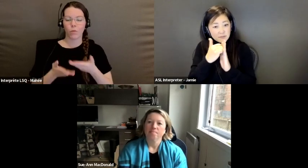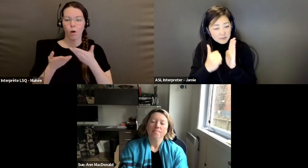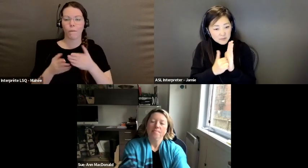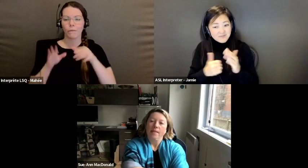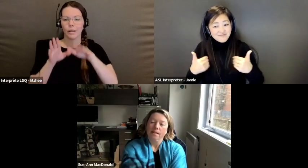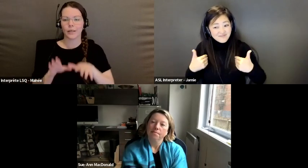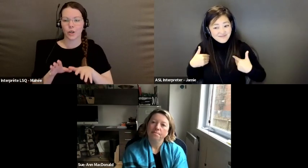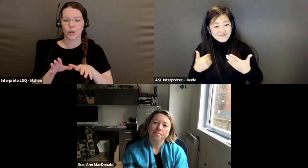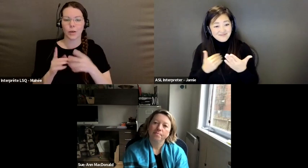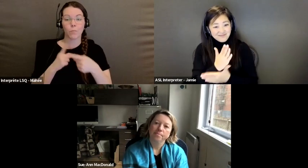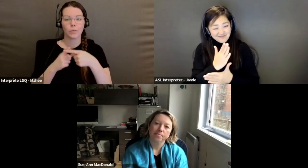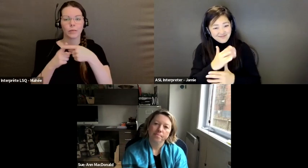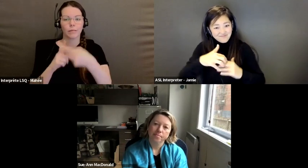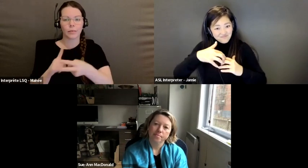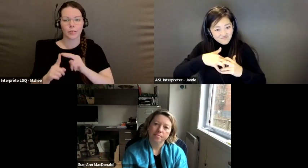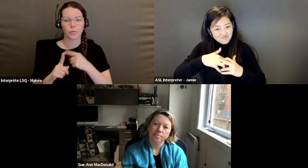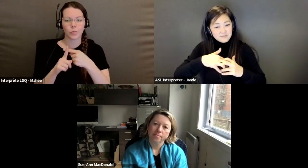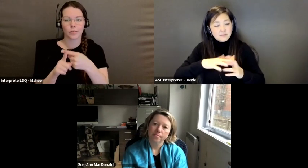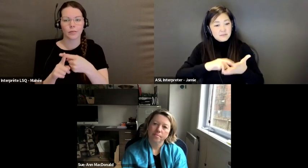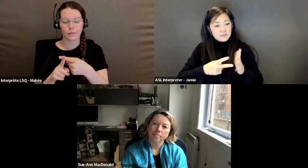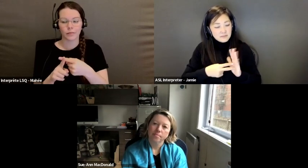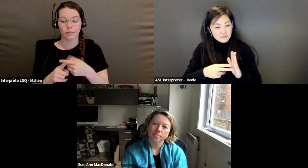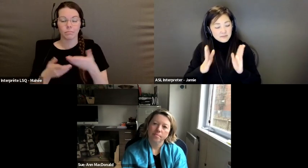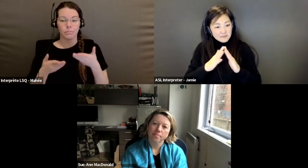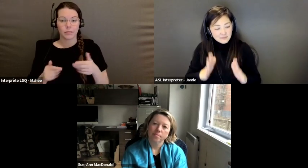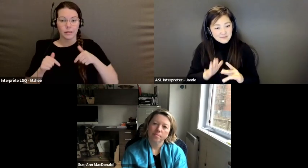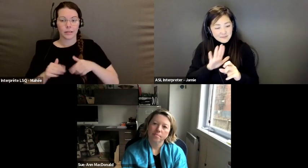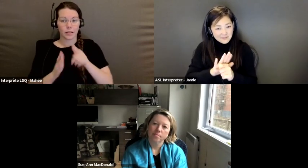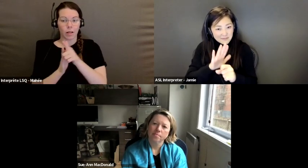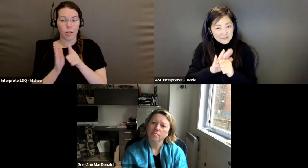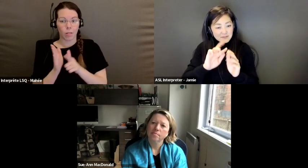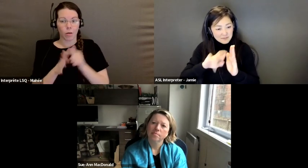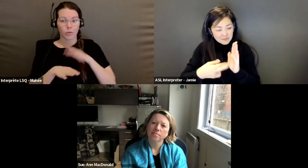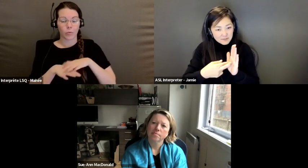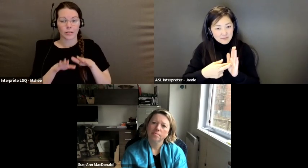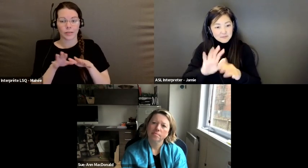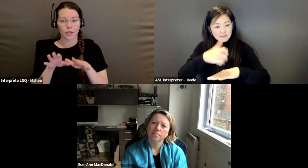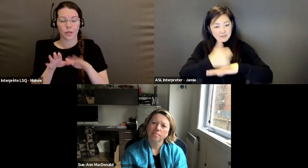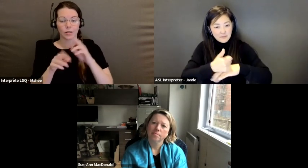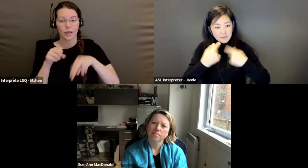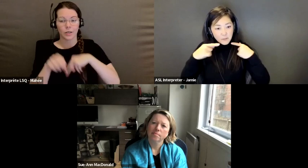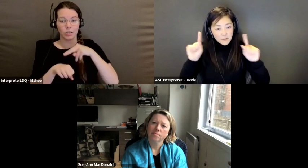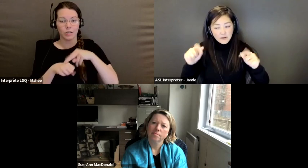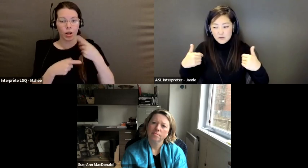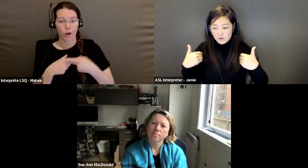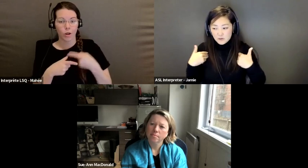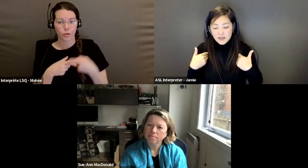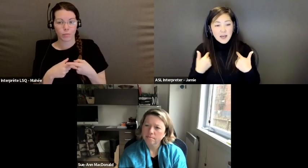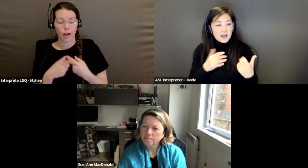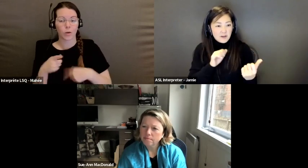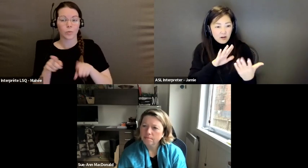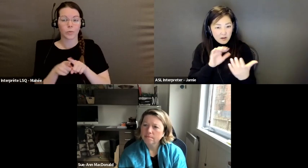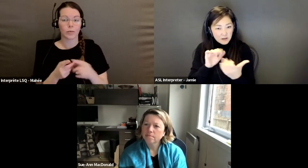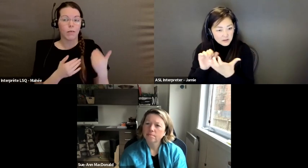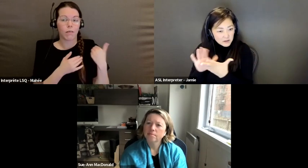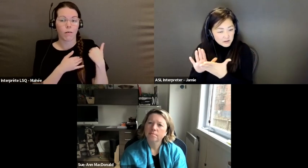rights that are enshrined in it. The housing advocate role has been created. There are ways, and we have examples of this, there are ways